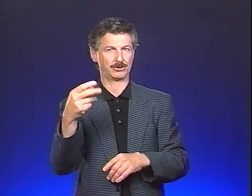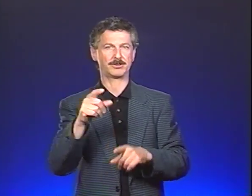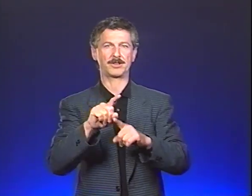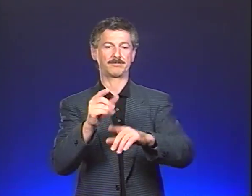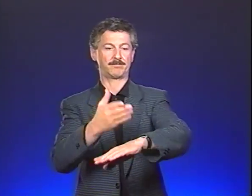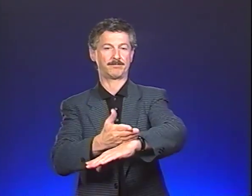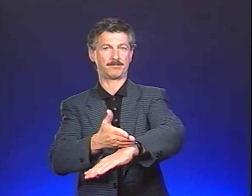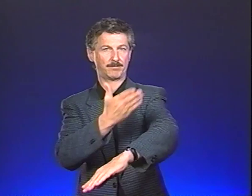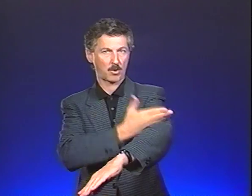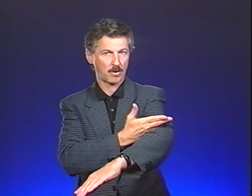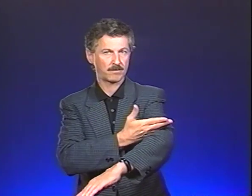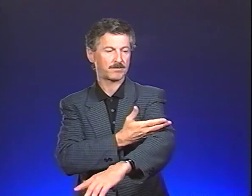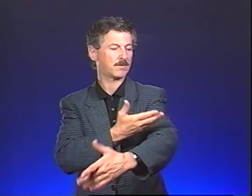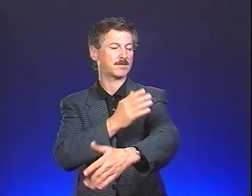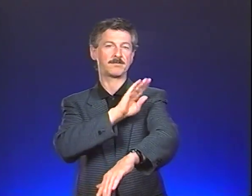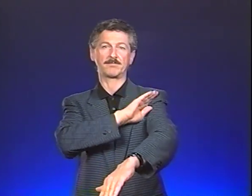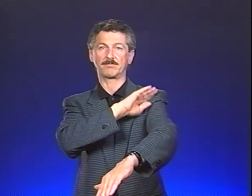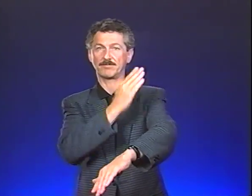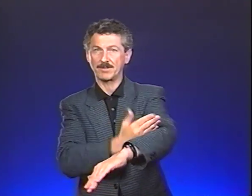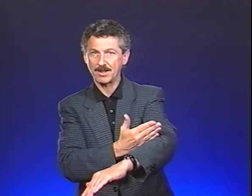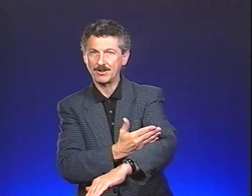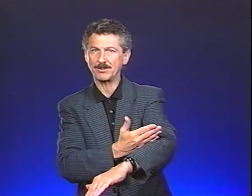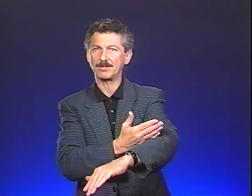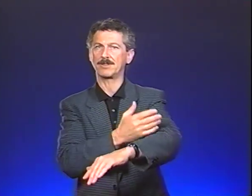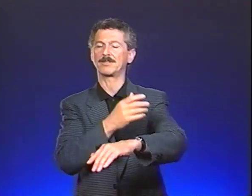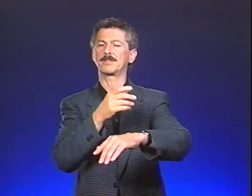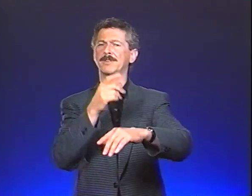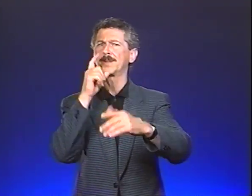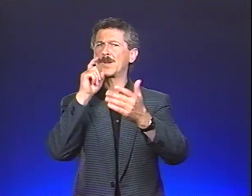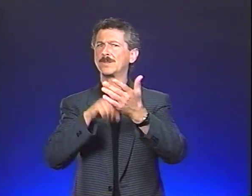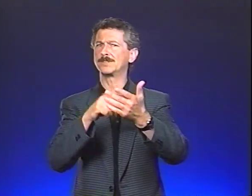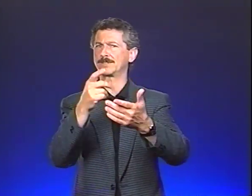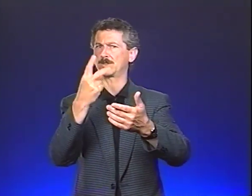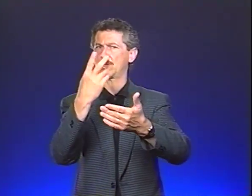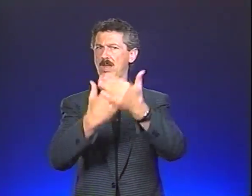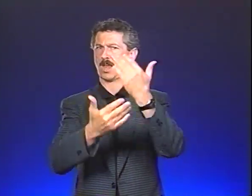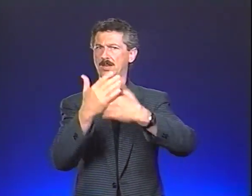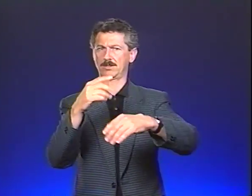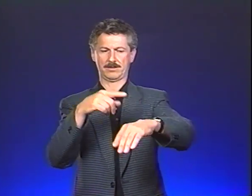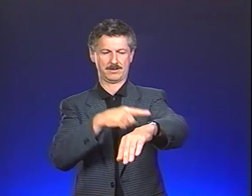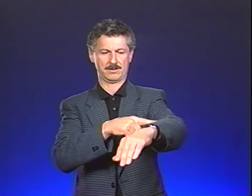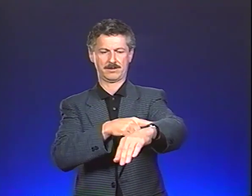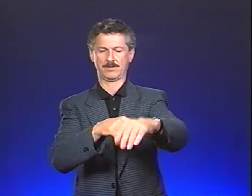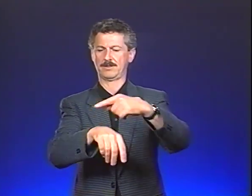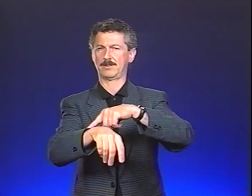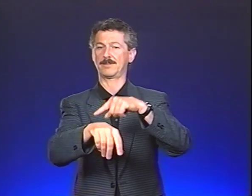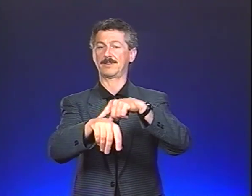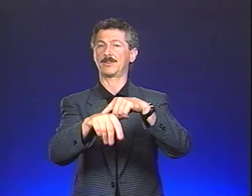Hold movement hold is another pattern, as in the signs improve and powerful.